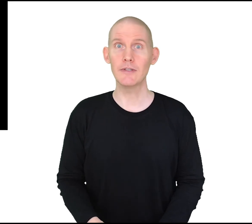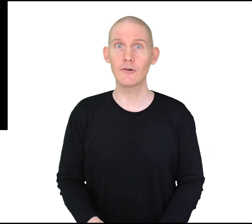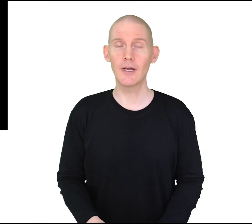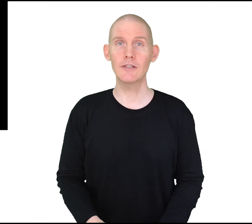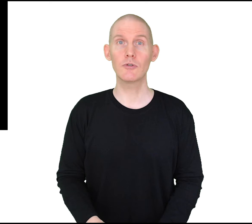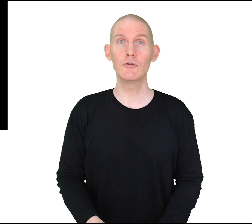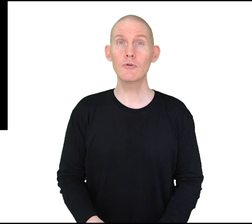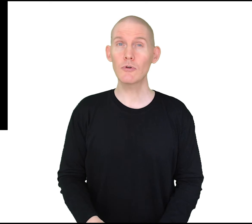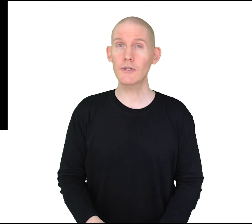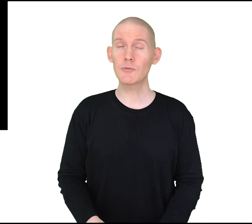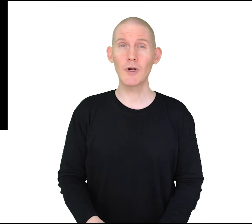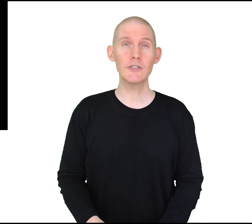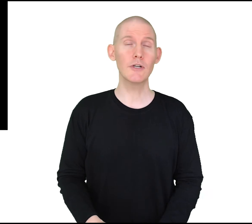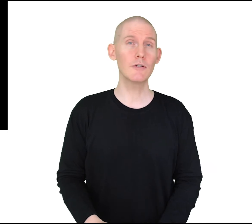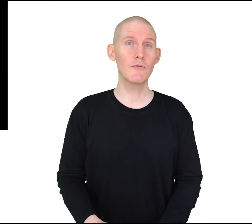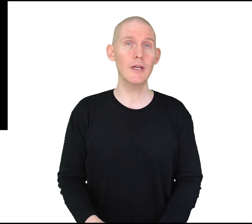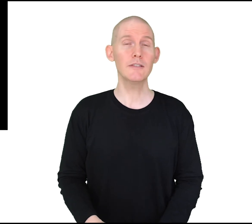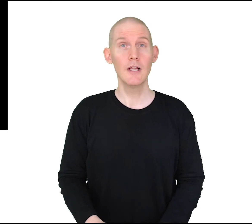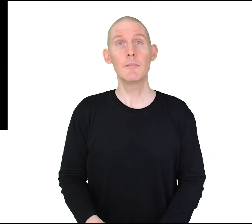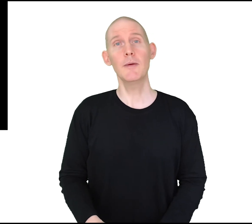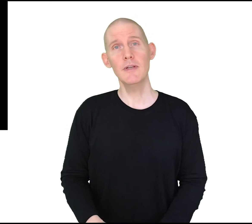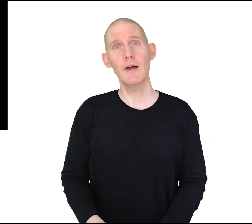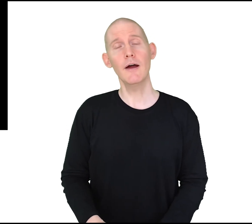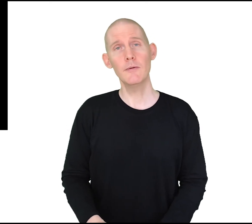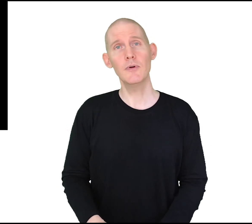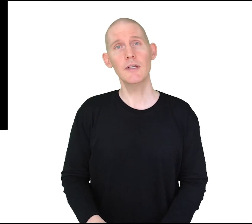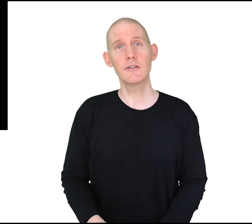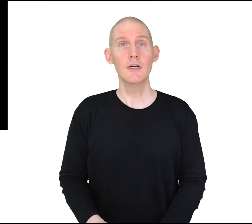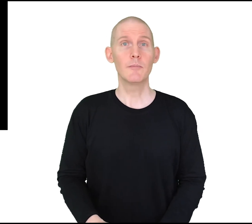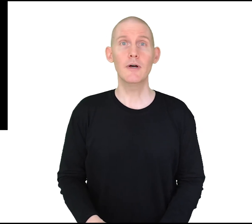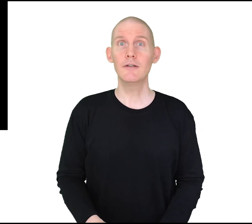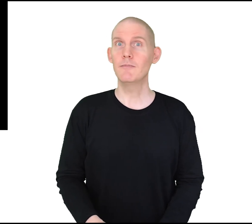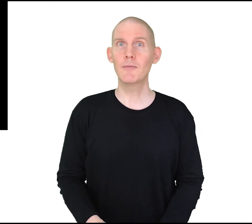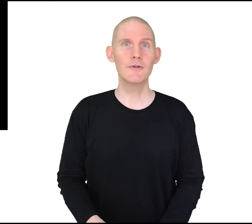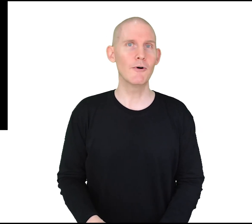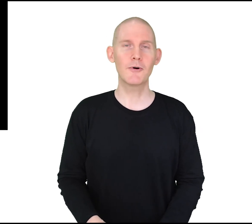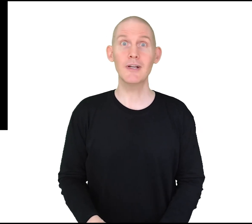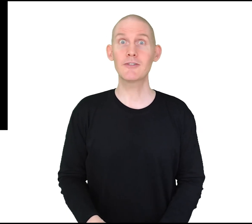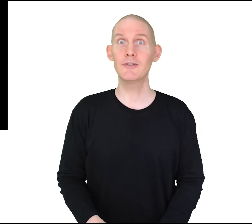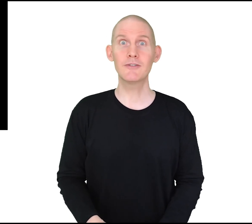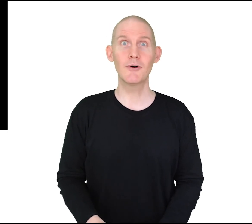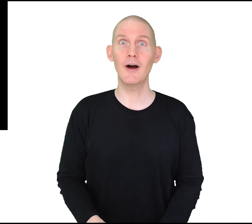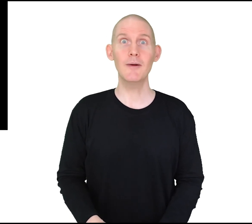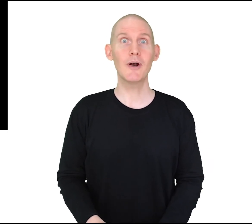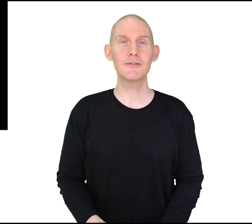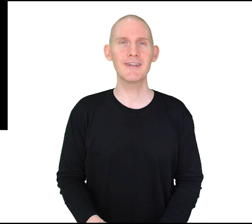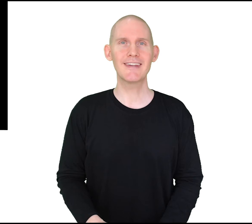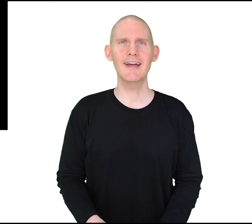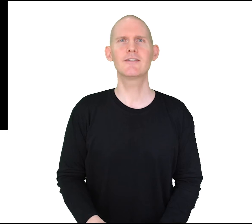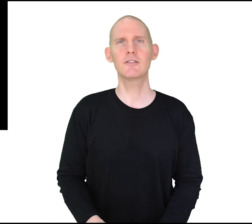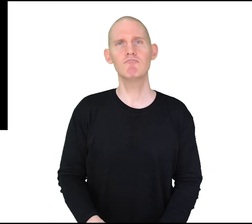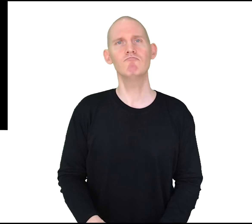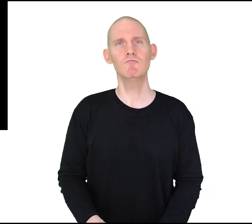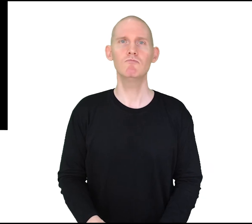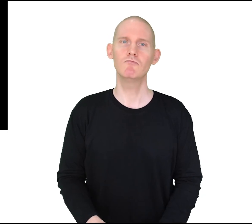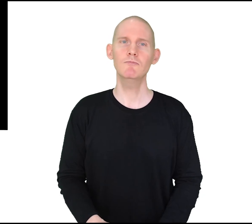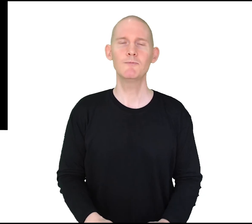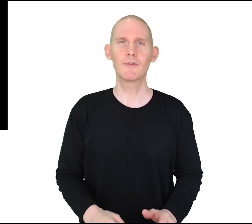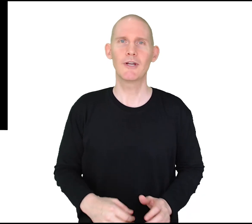okay? So neutral expression on your face, maybe not a bit, but remember, no questions, no eyebrows like that, just Here we